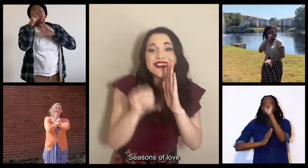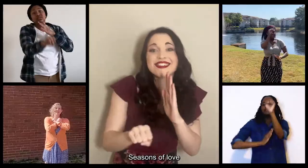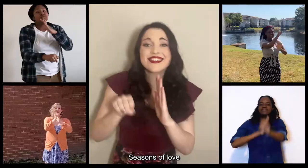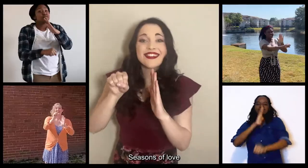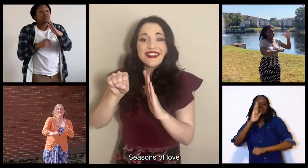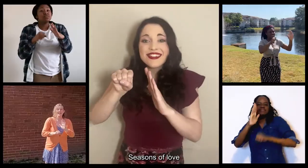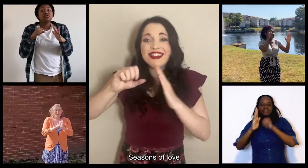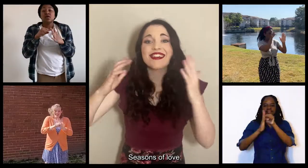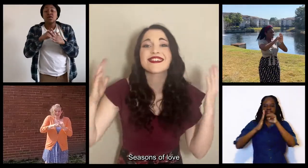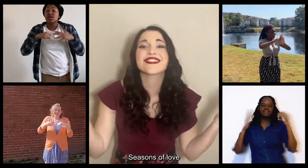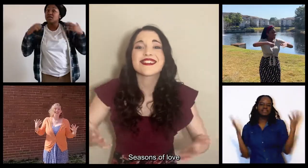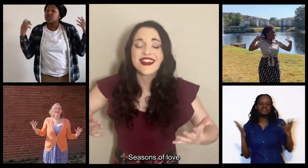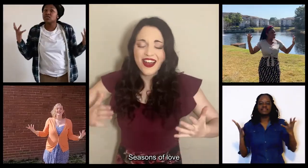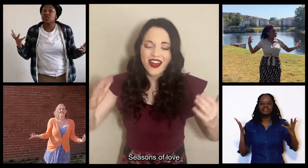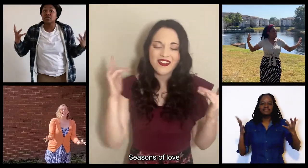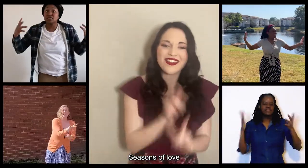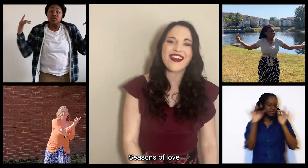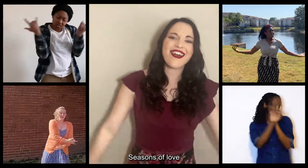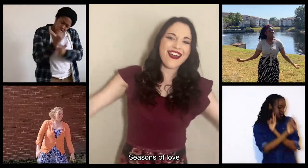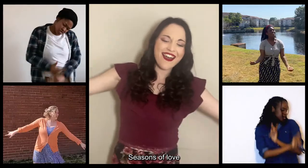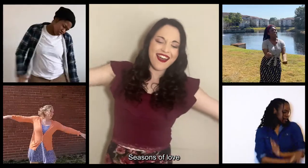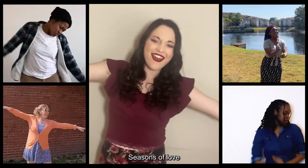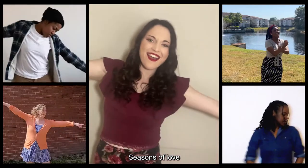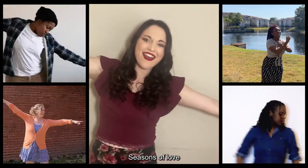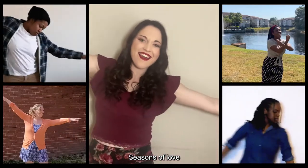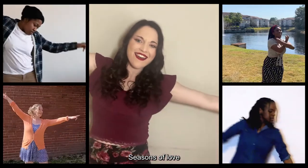Seasons of love